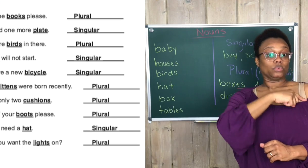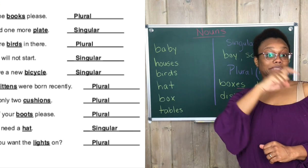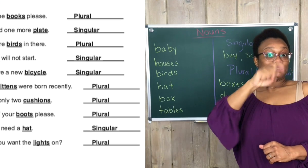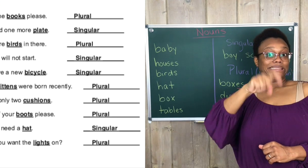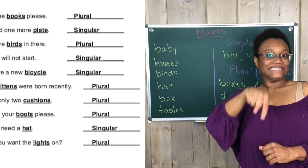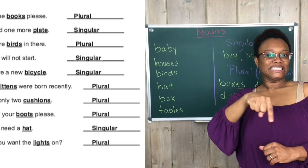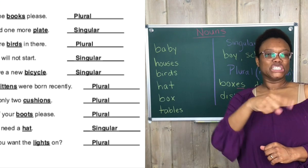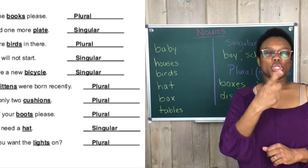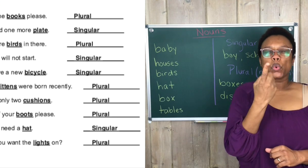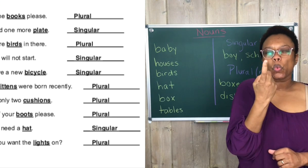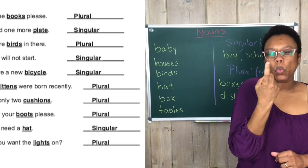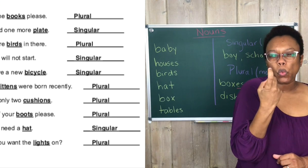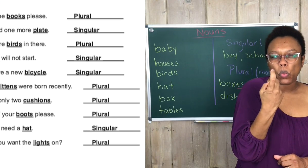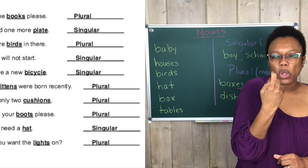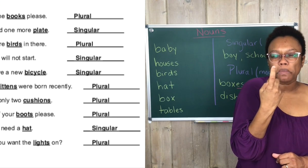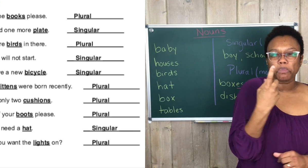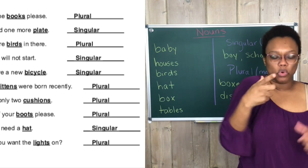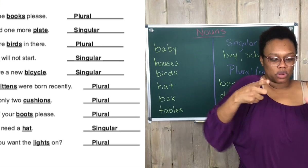We need one more plate.